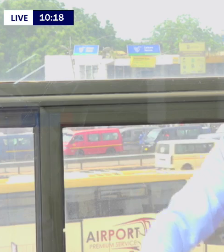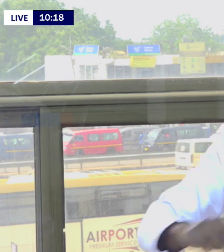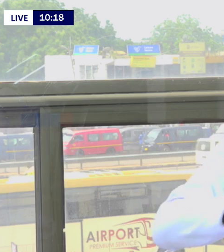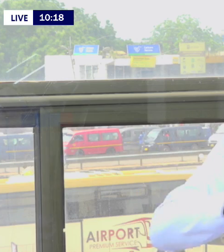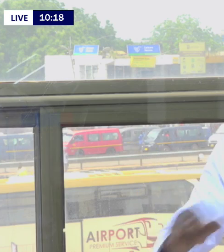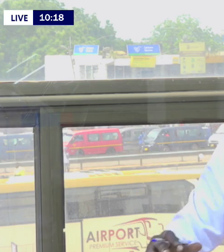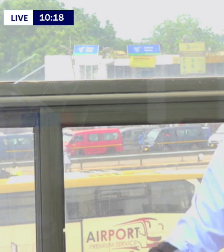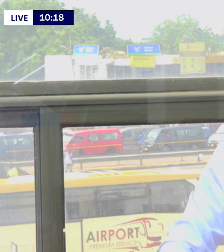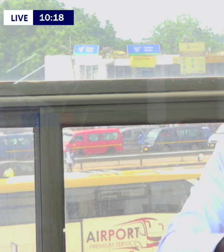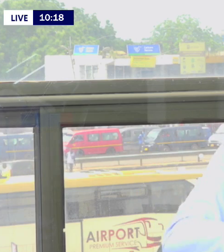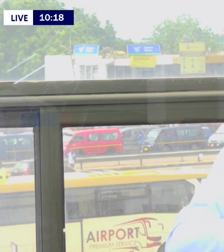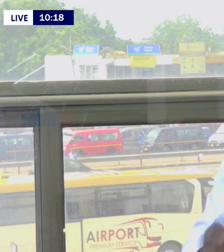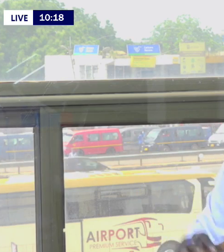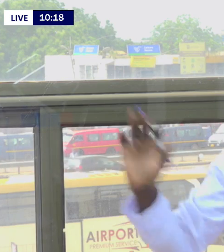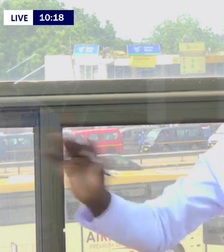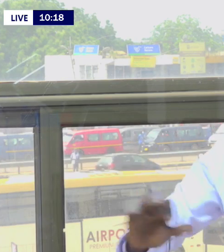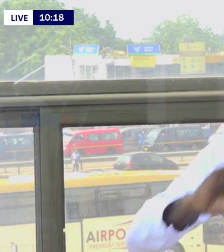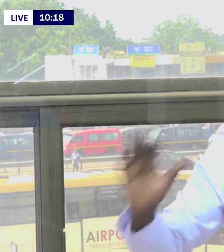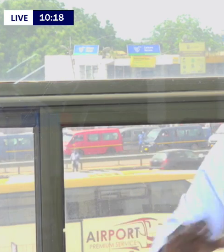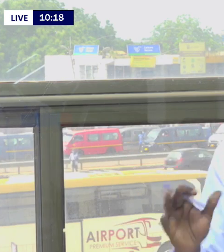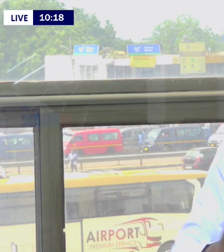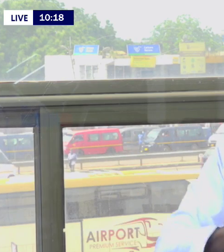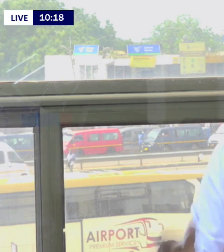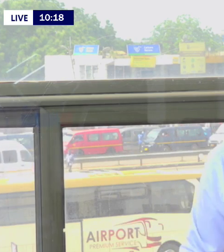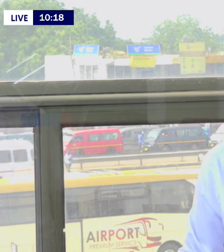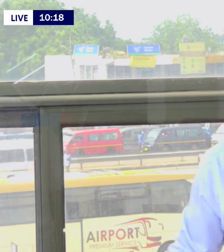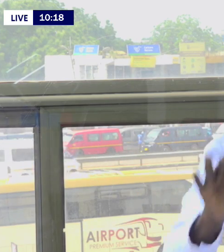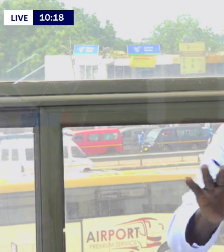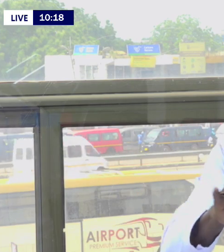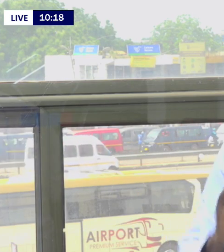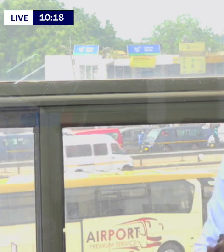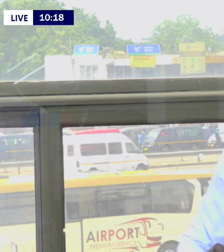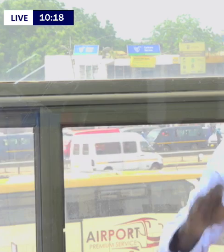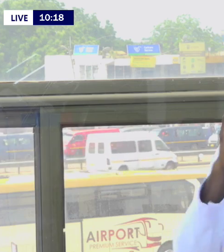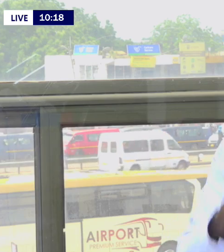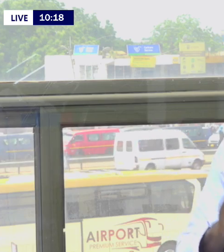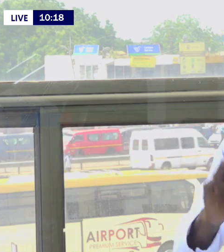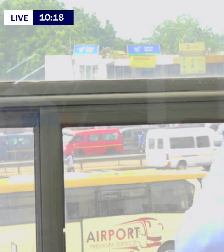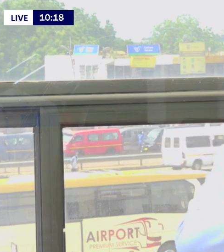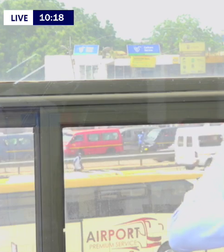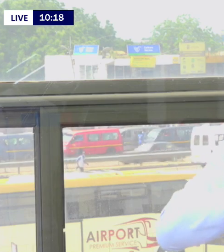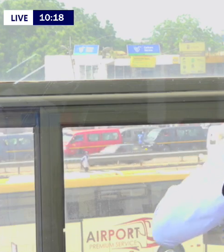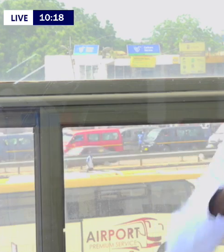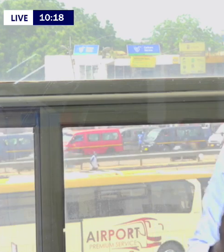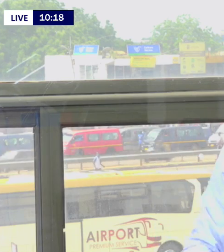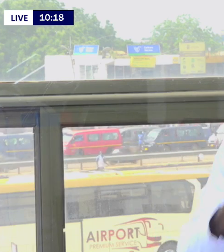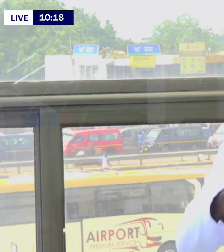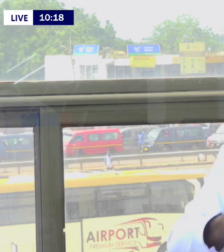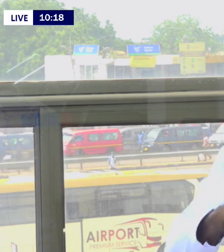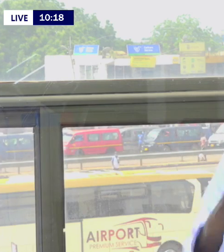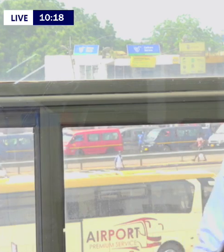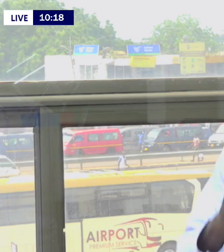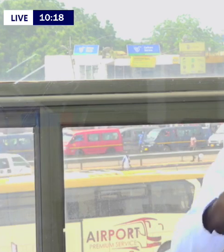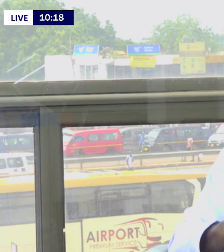no. Efidien na ankasa no ba bi aduru no ye ye nye sa efidien we biom. Ka yi a wutwi. Ye ye nye sa ka we biom. Nti wo